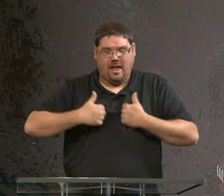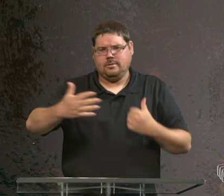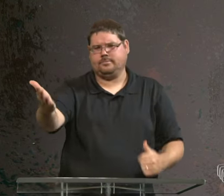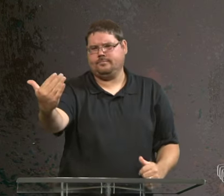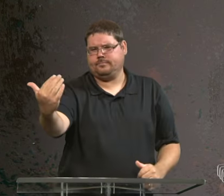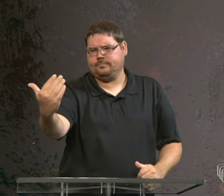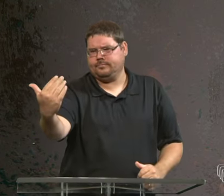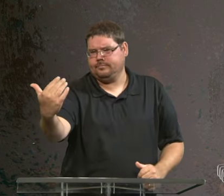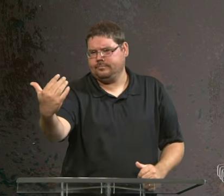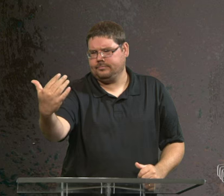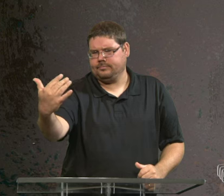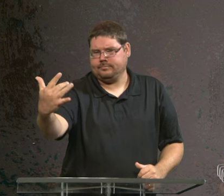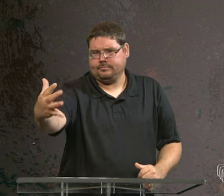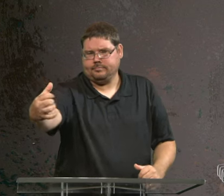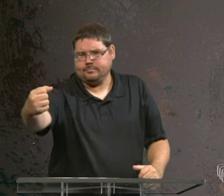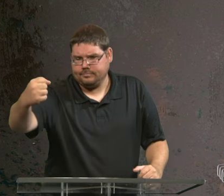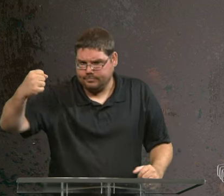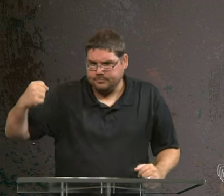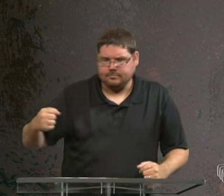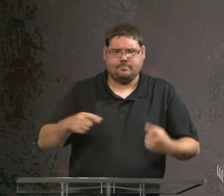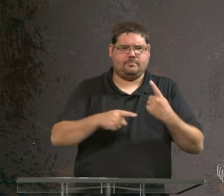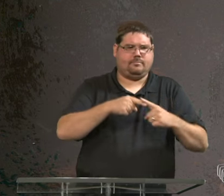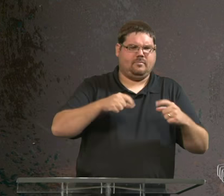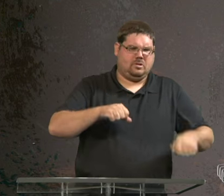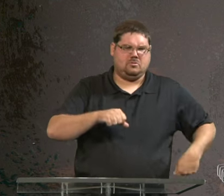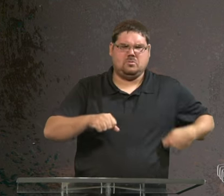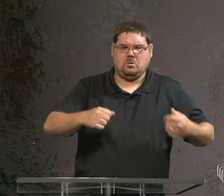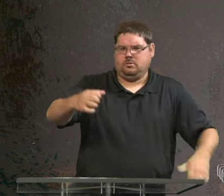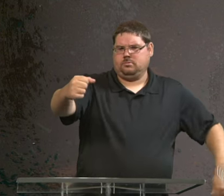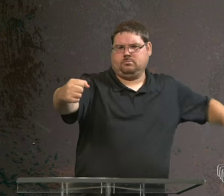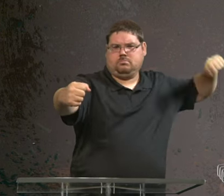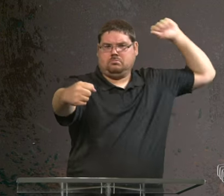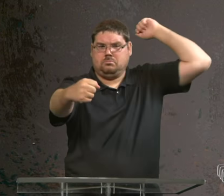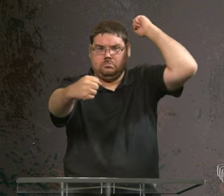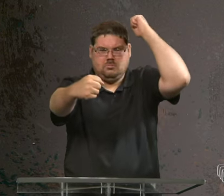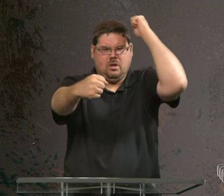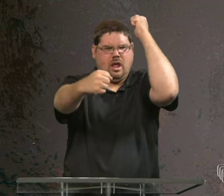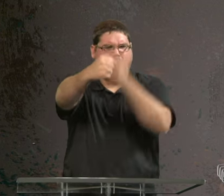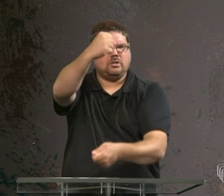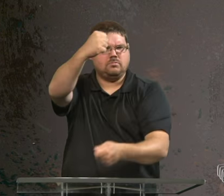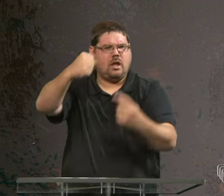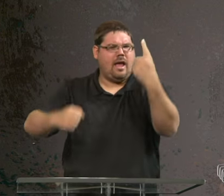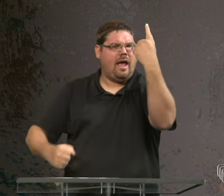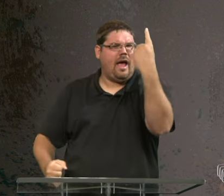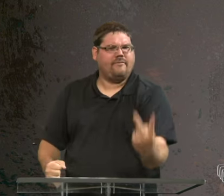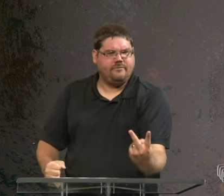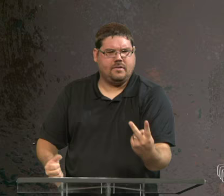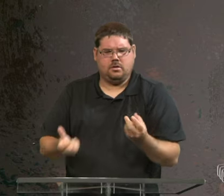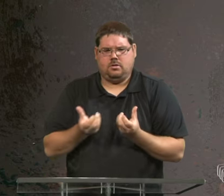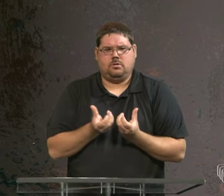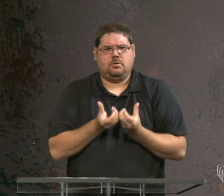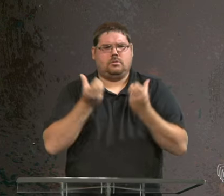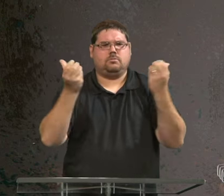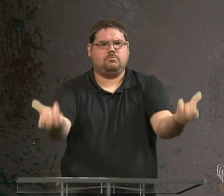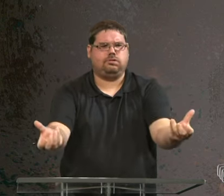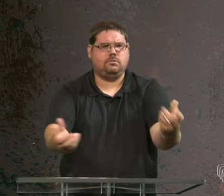finally said, "Bring me the live child." And so he took his sword out as though he was going to cut the baby in